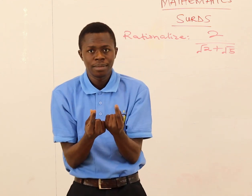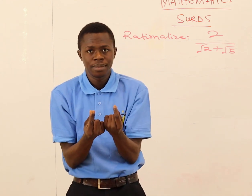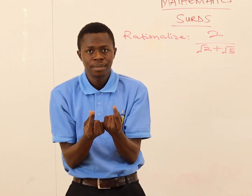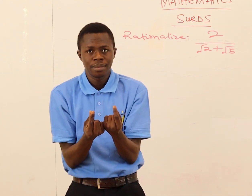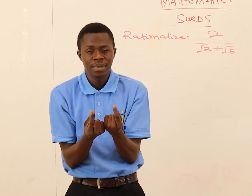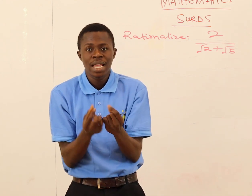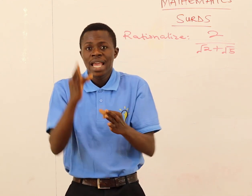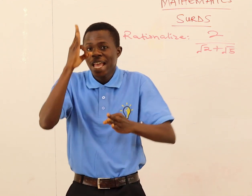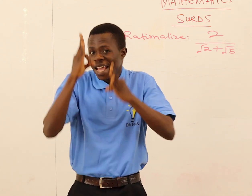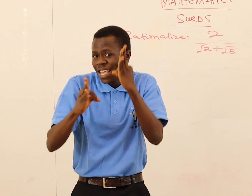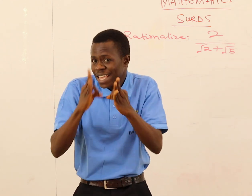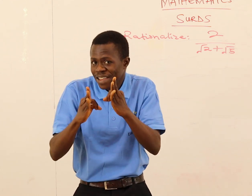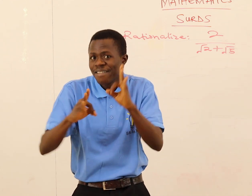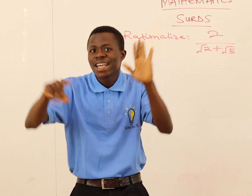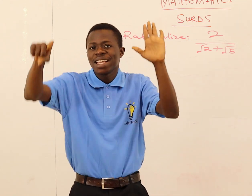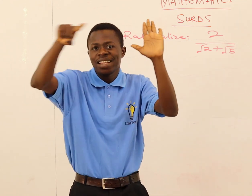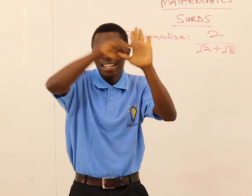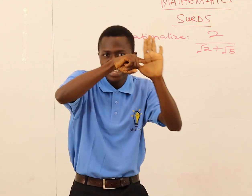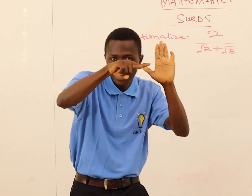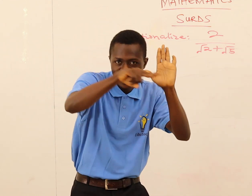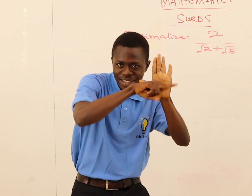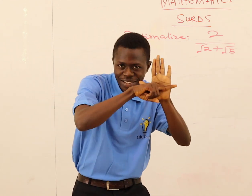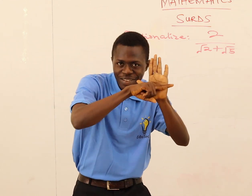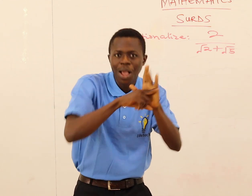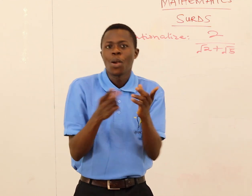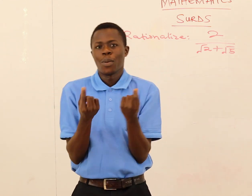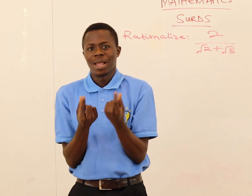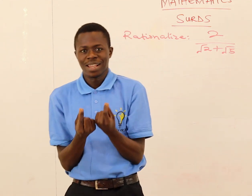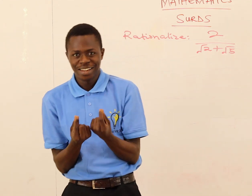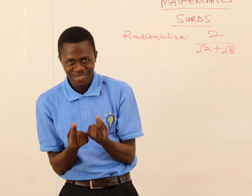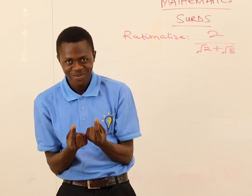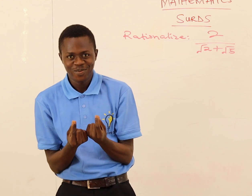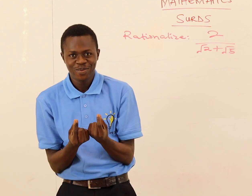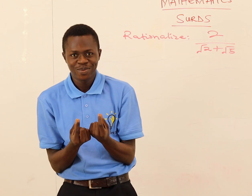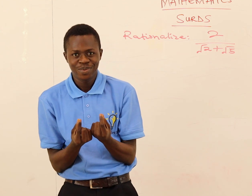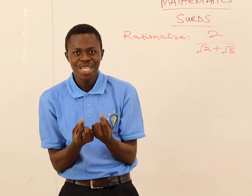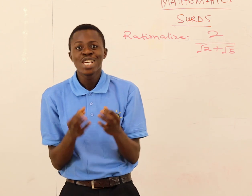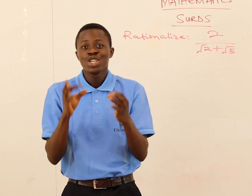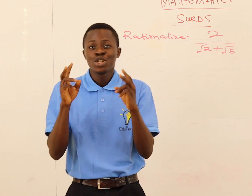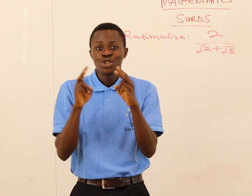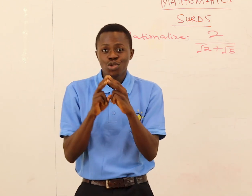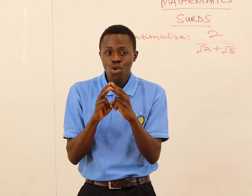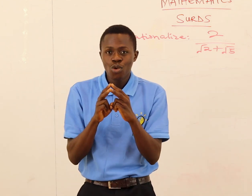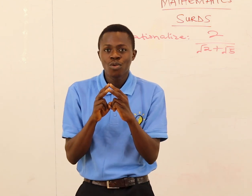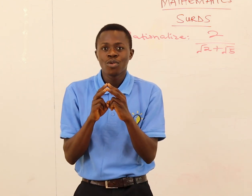positive, what do? And then if it is negative, what do we also do?